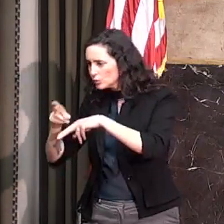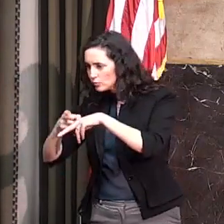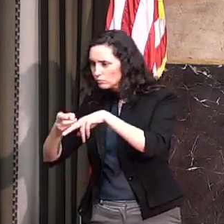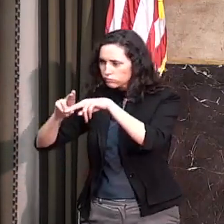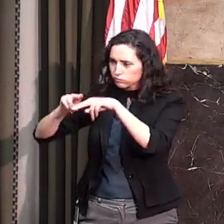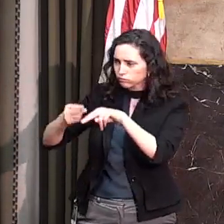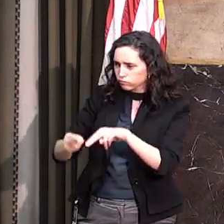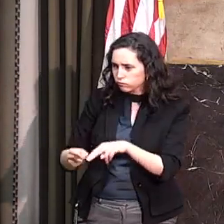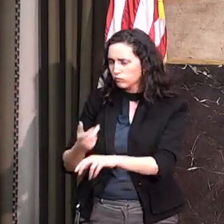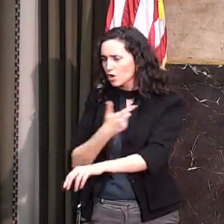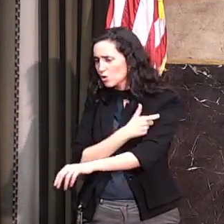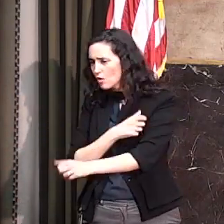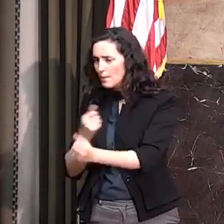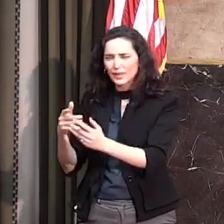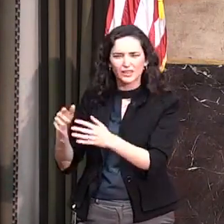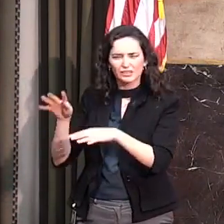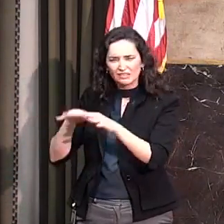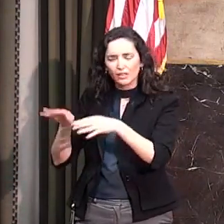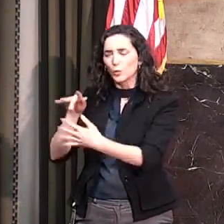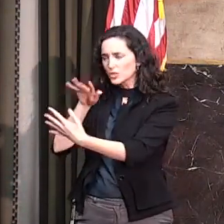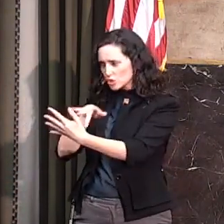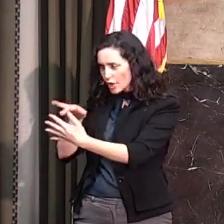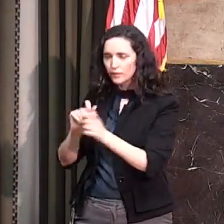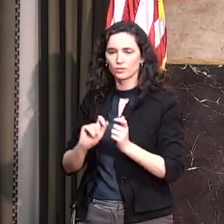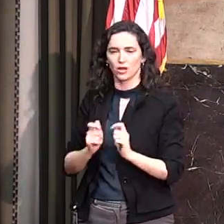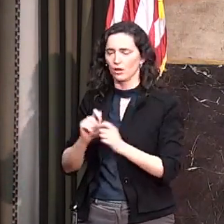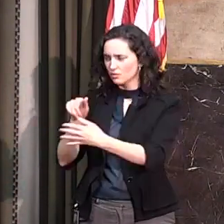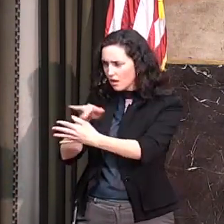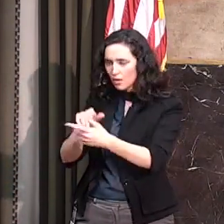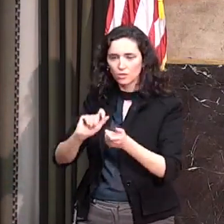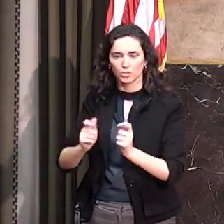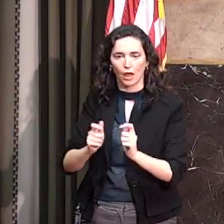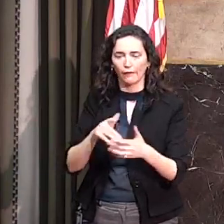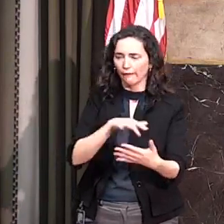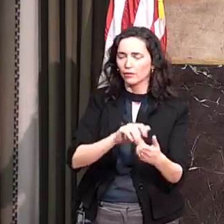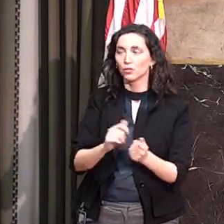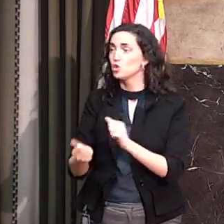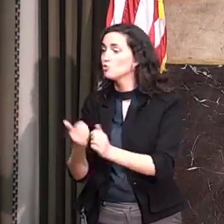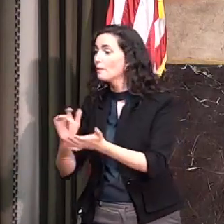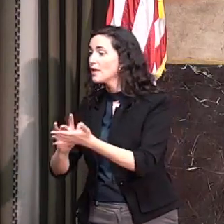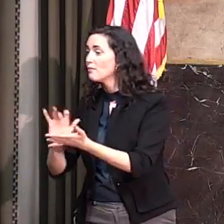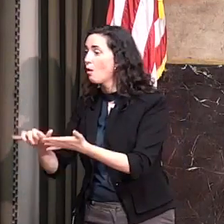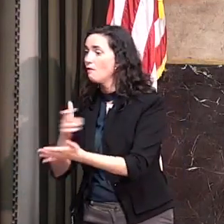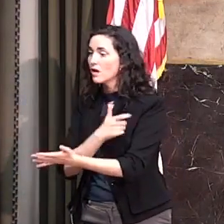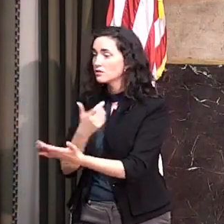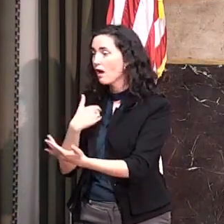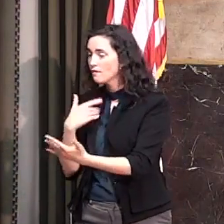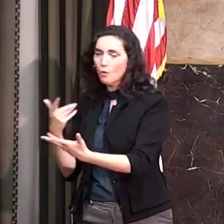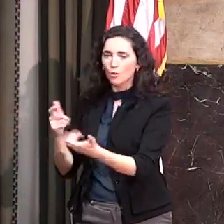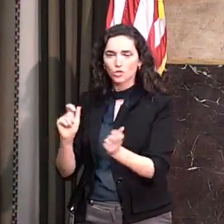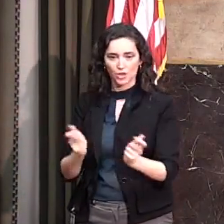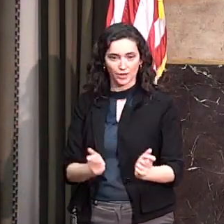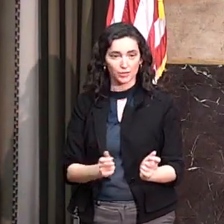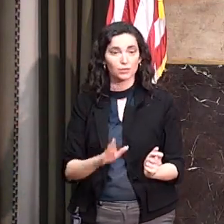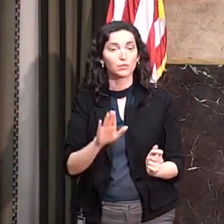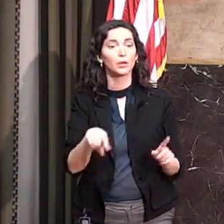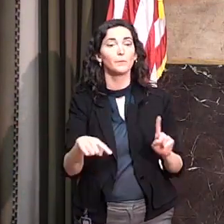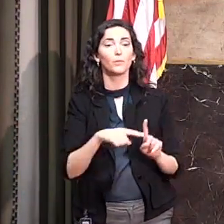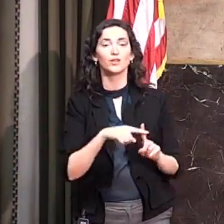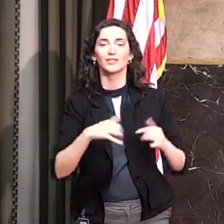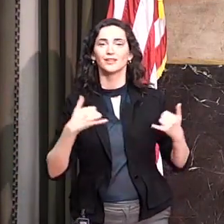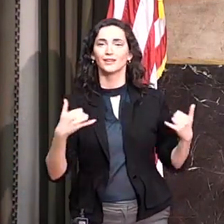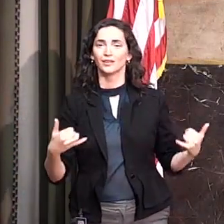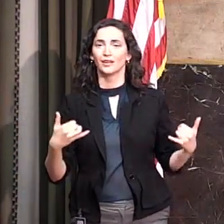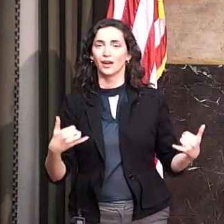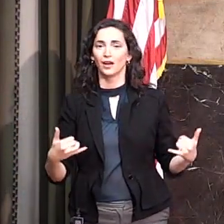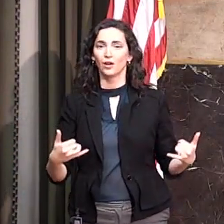as vaccinations and other therapeutic interventions become available. And quite frankly, now we also have to take into